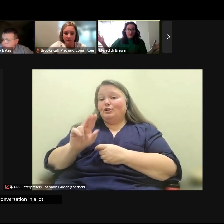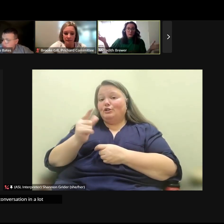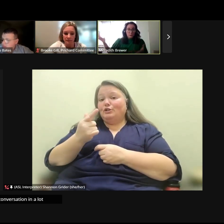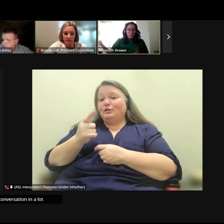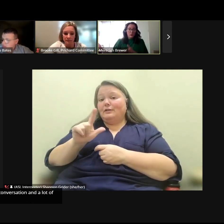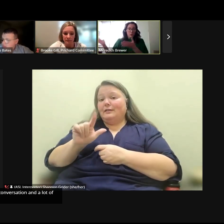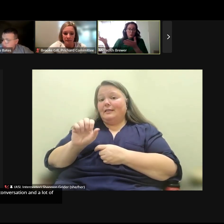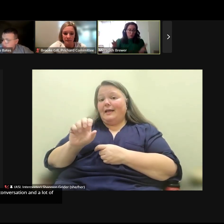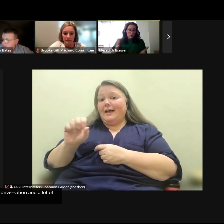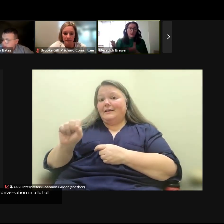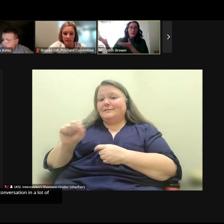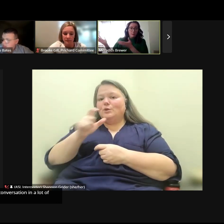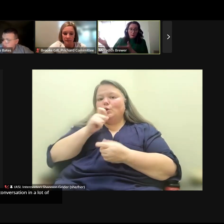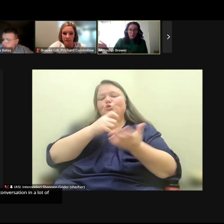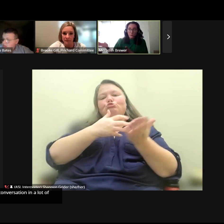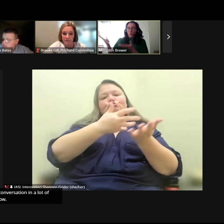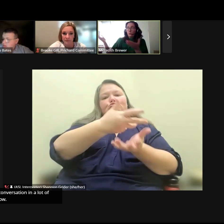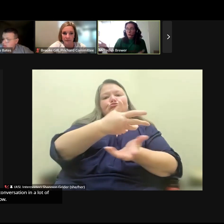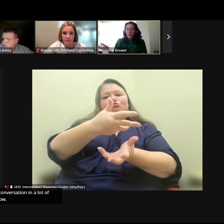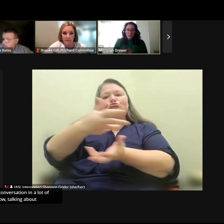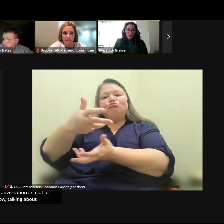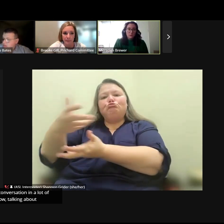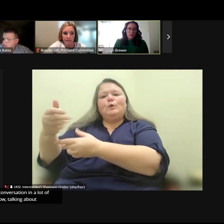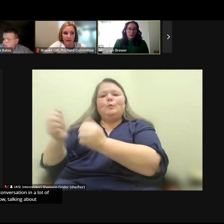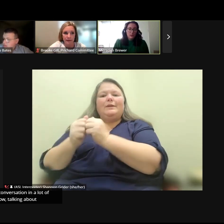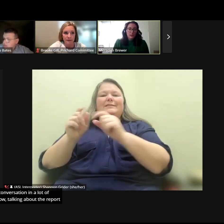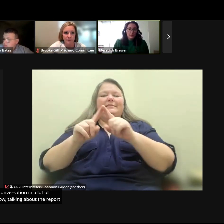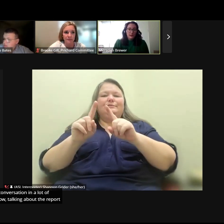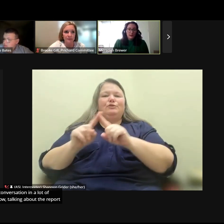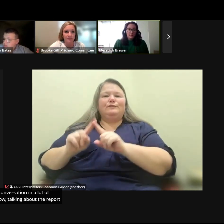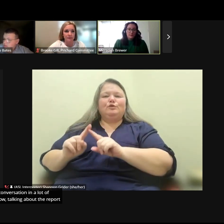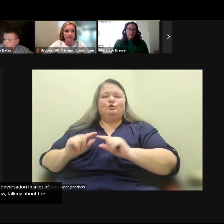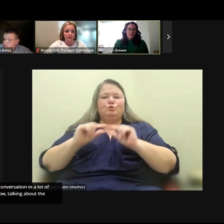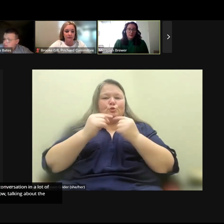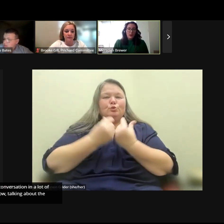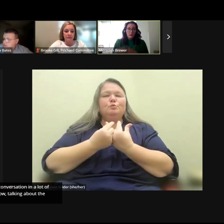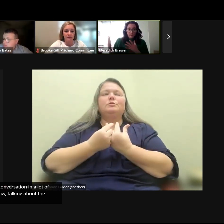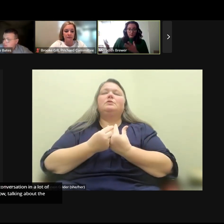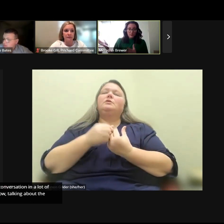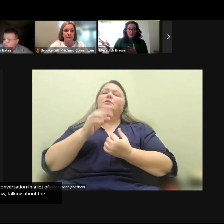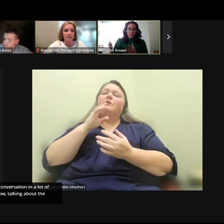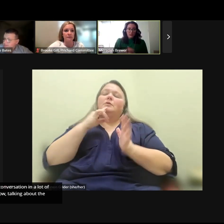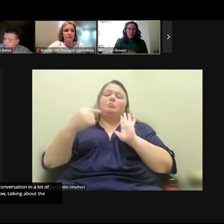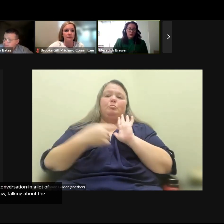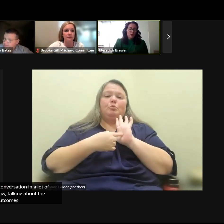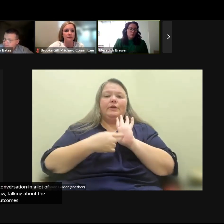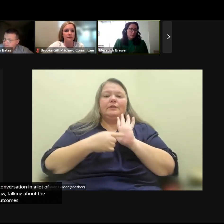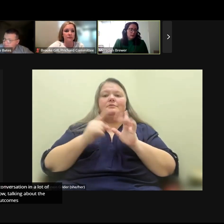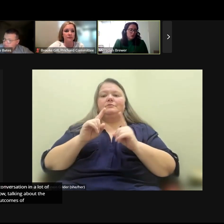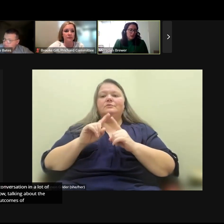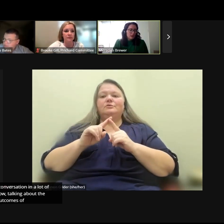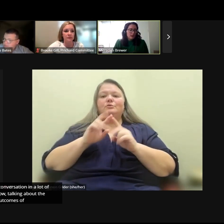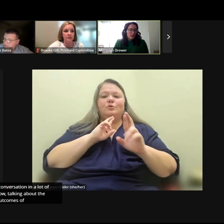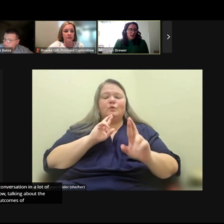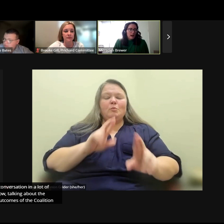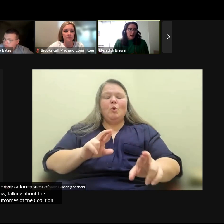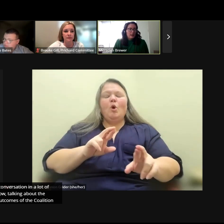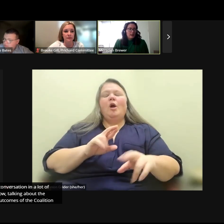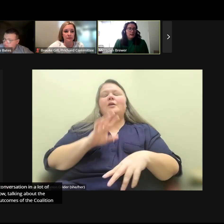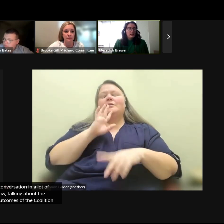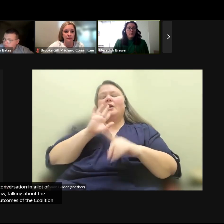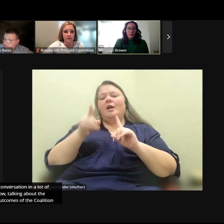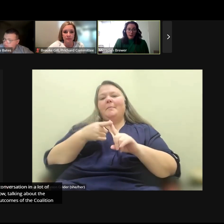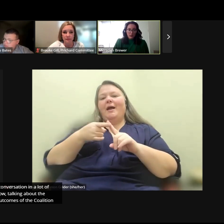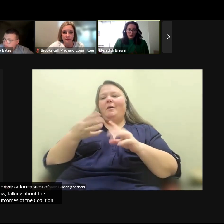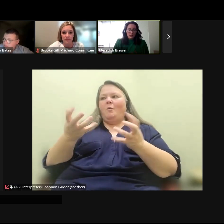spaces, talking about the report, pointing to the outcomes of the coalition. I think